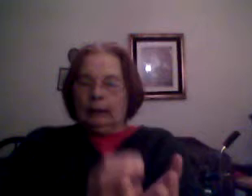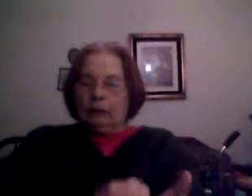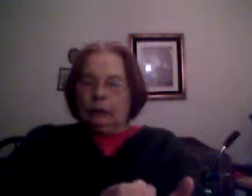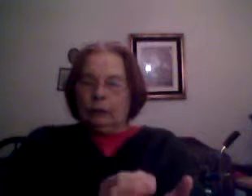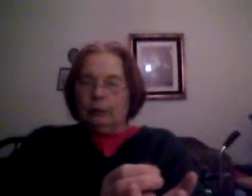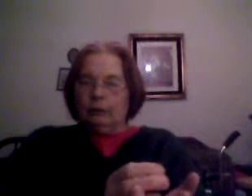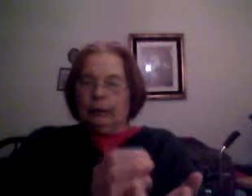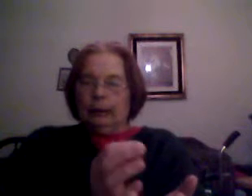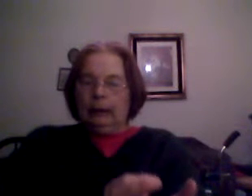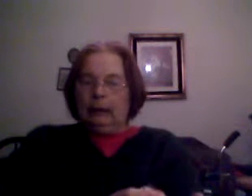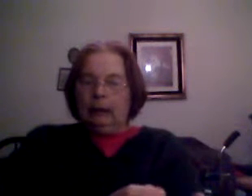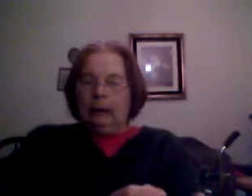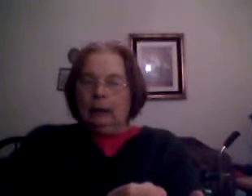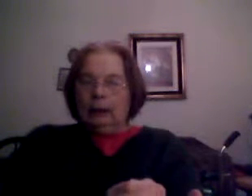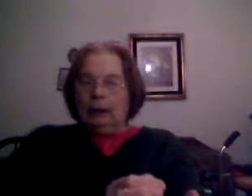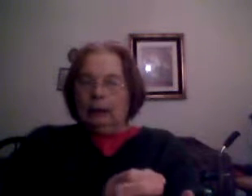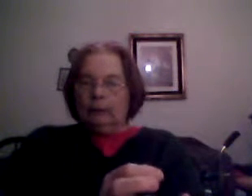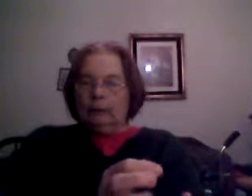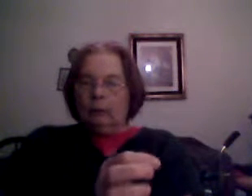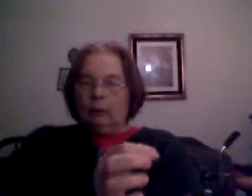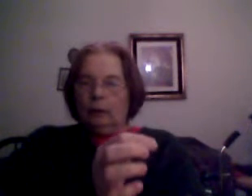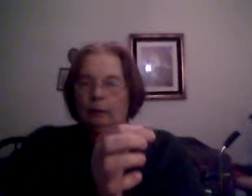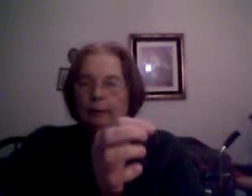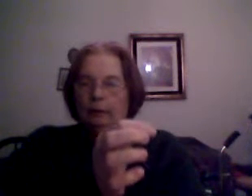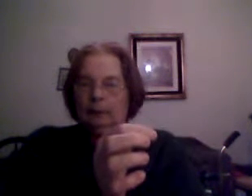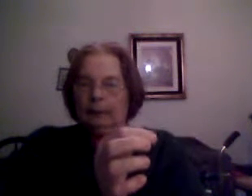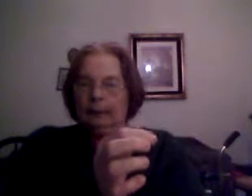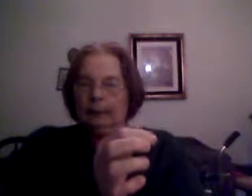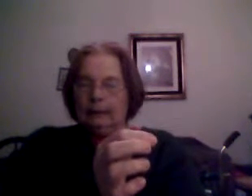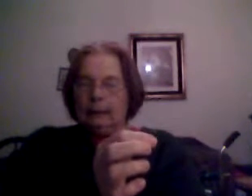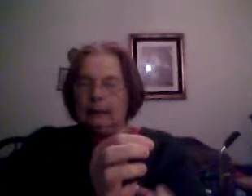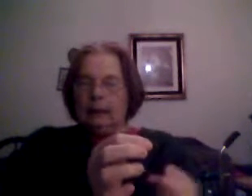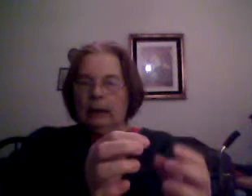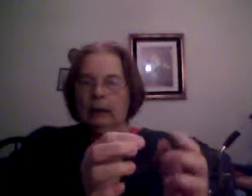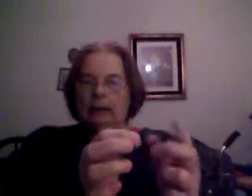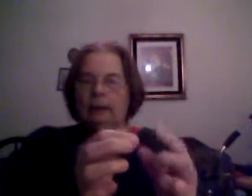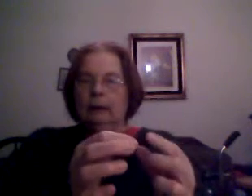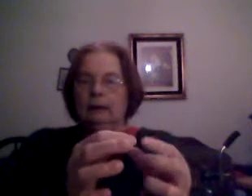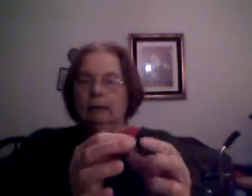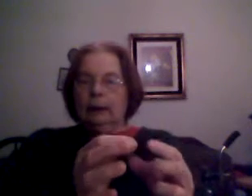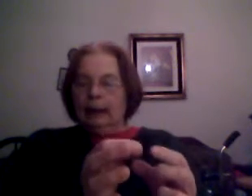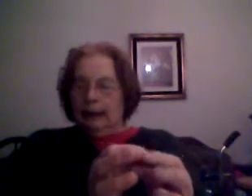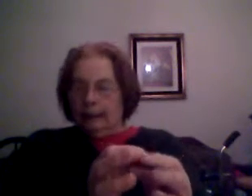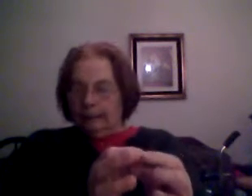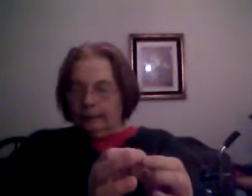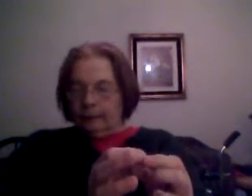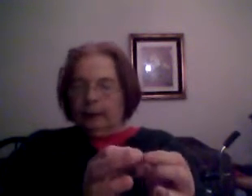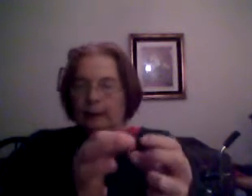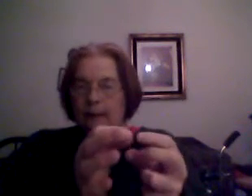bottle, which would be kind of small, coming up like this. Then it would have a